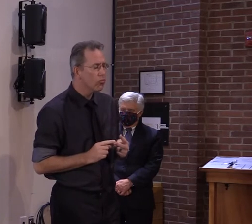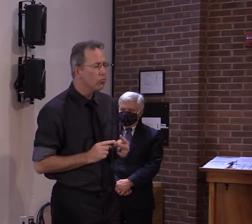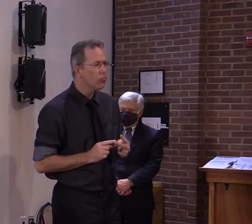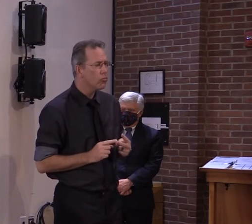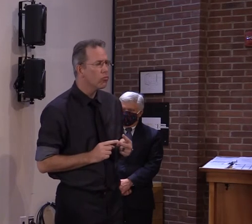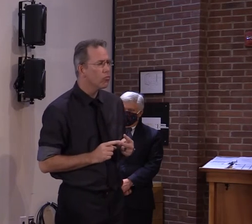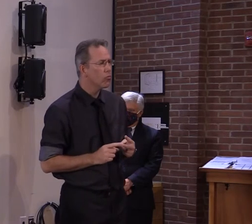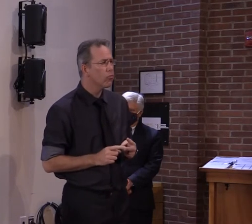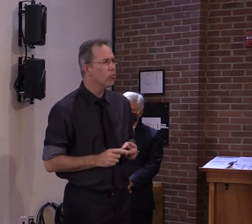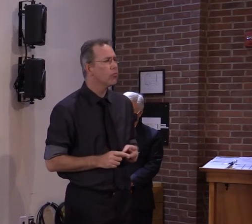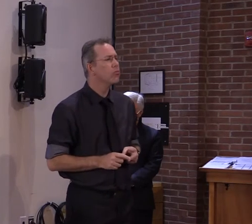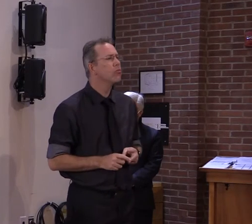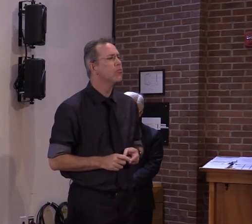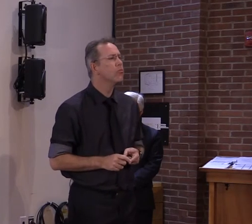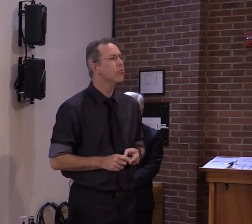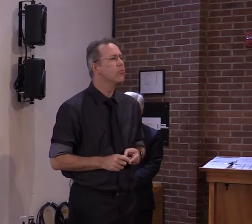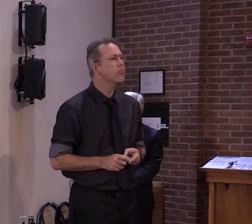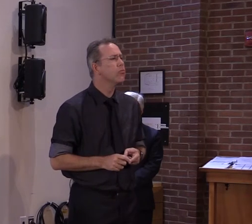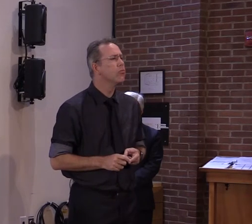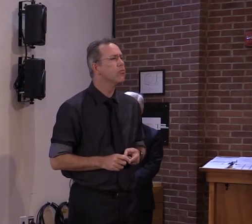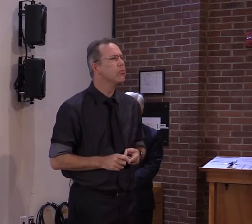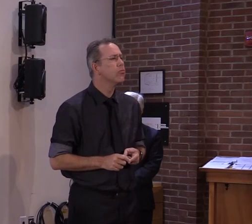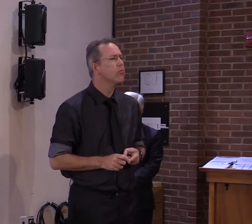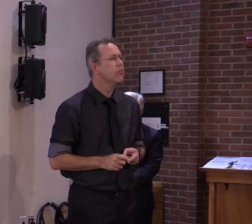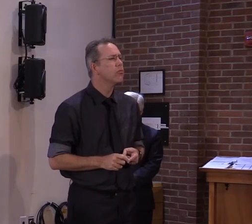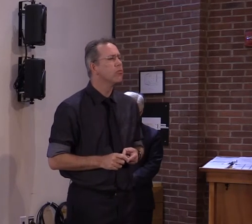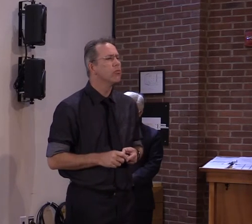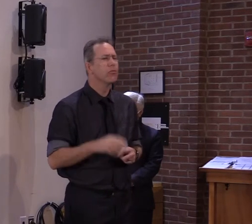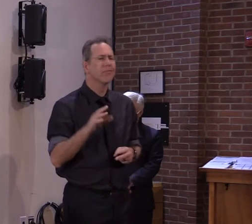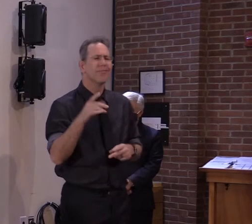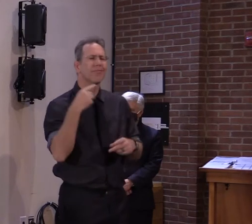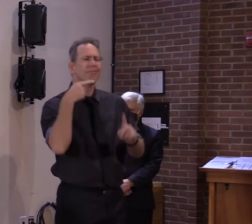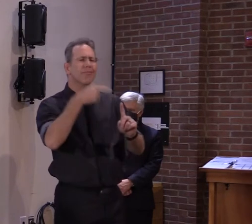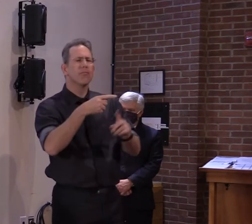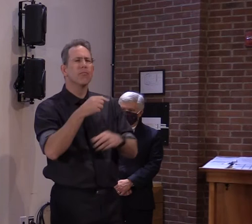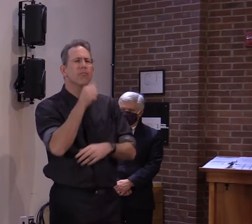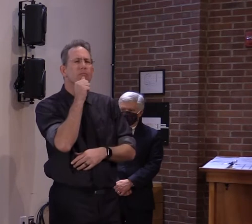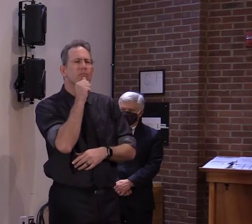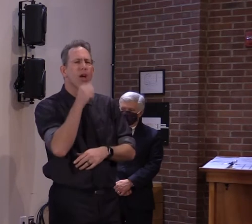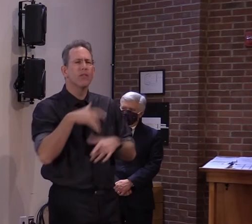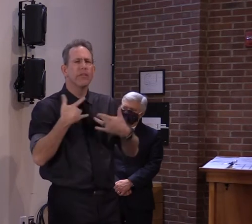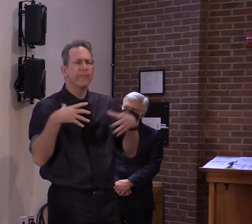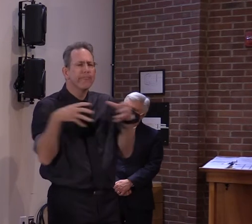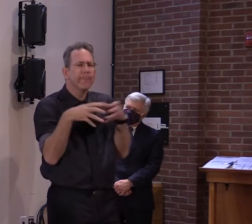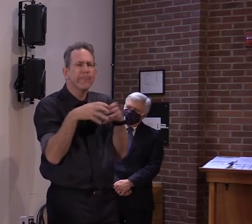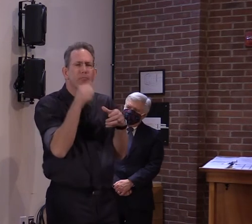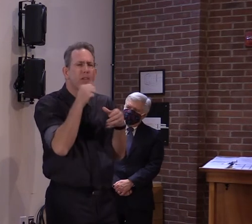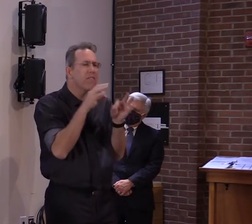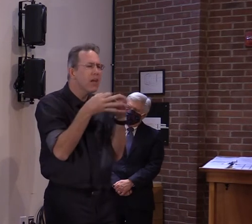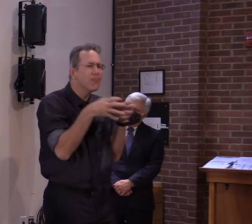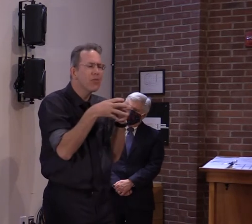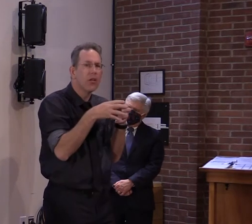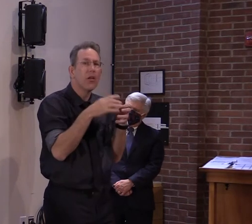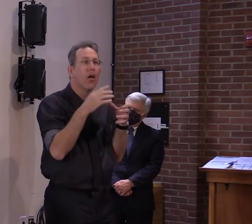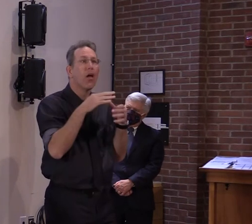public private events spread six cases to a long-term facility, your email